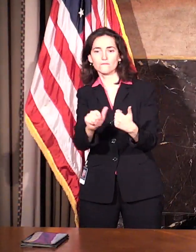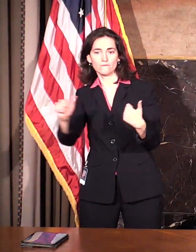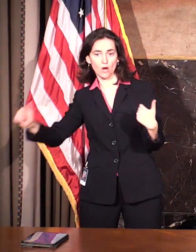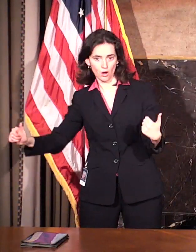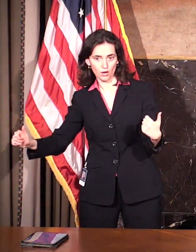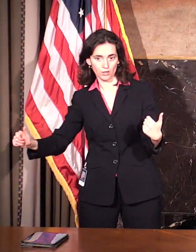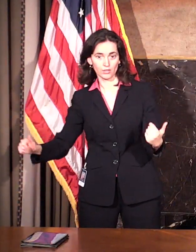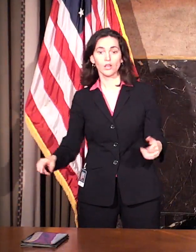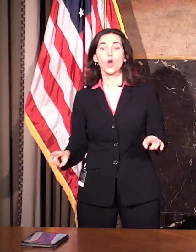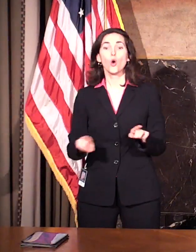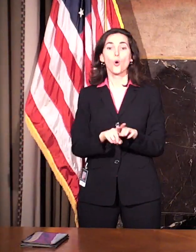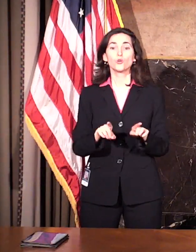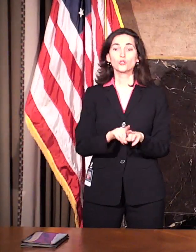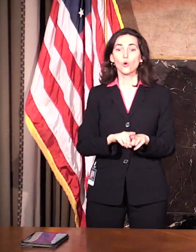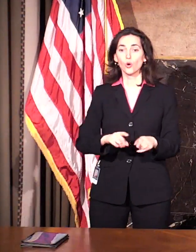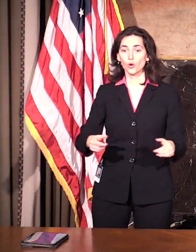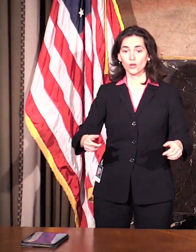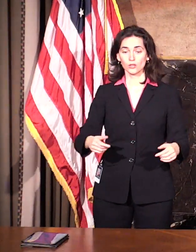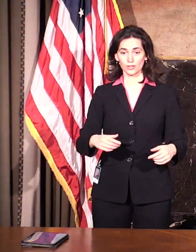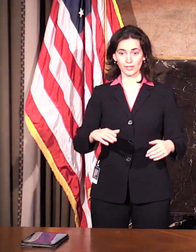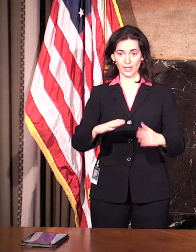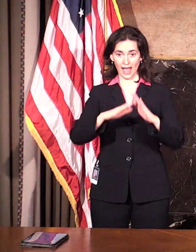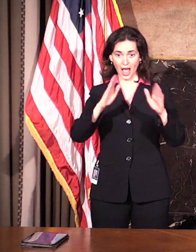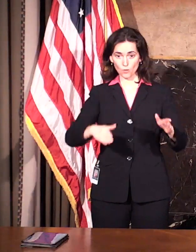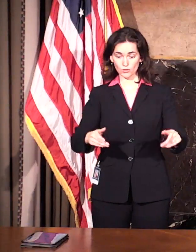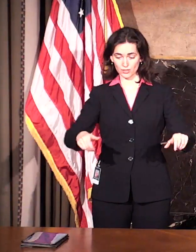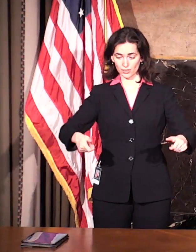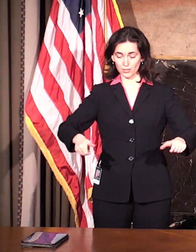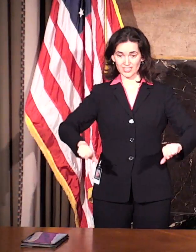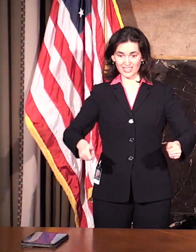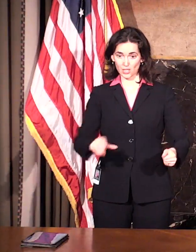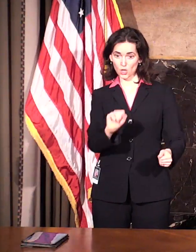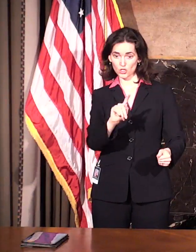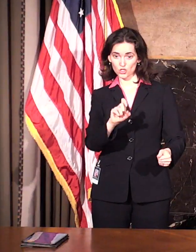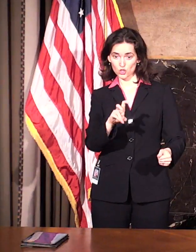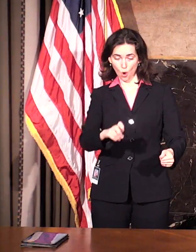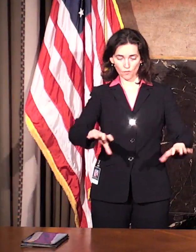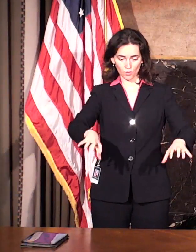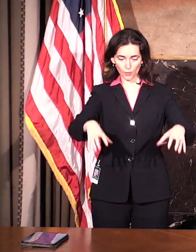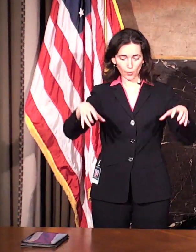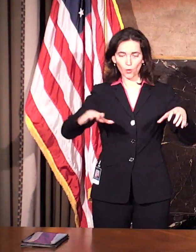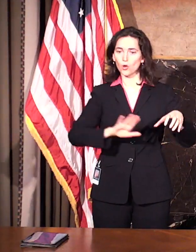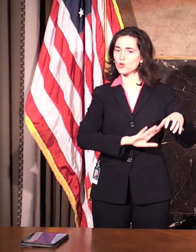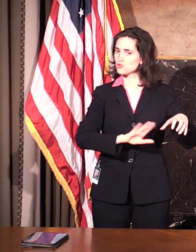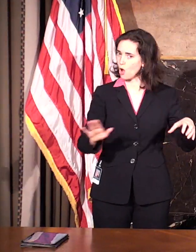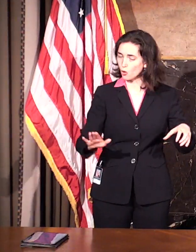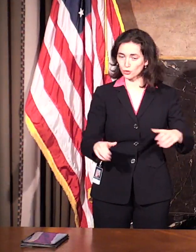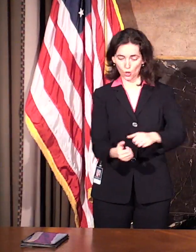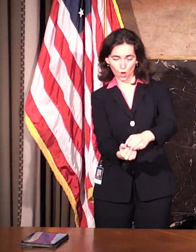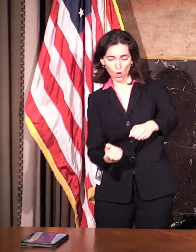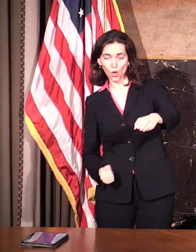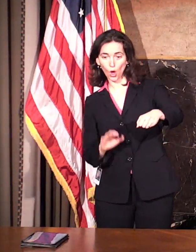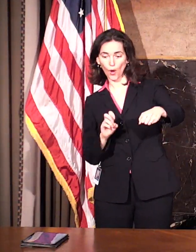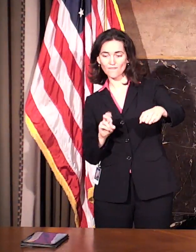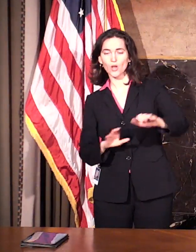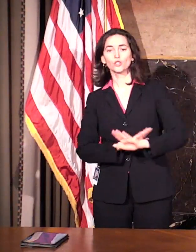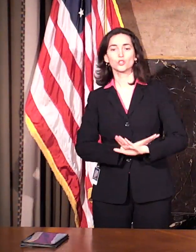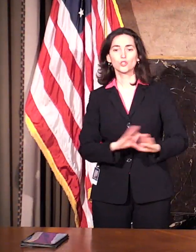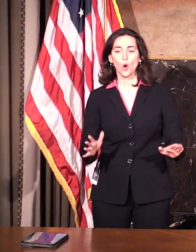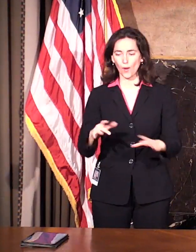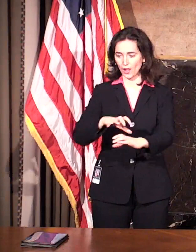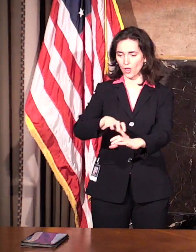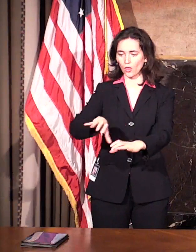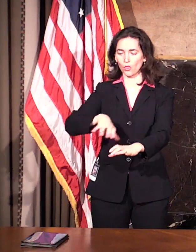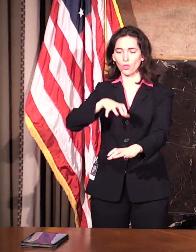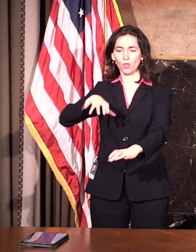home with a kitchen oven or a kitchen stove. It does two things. It emits silent toxins into your house that you don't know about, and